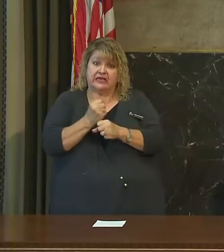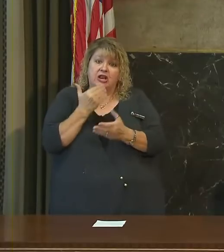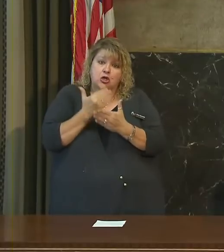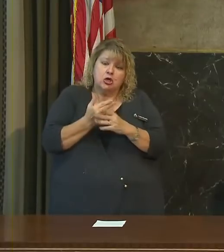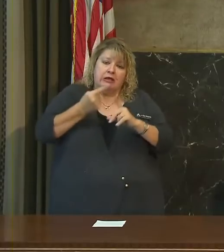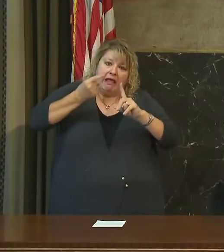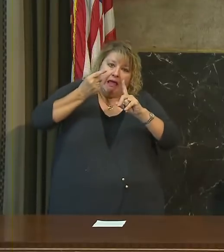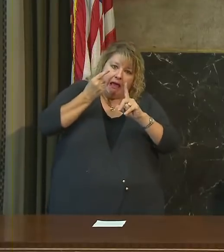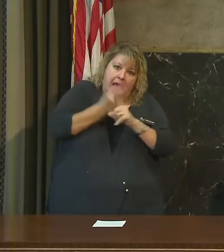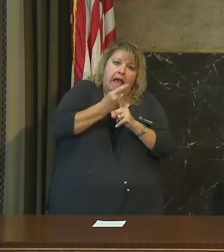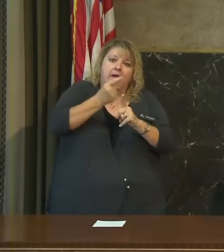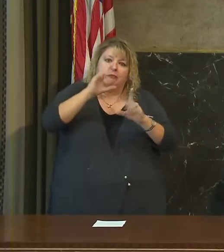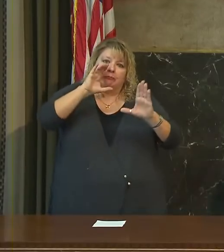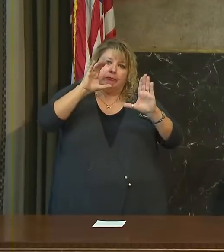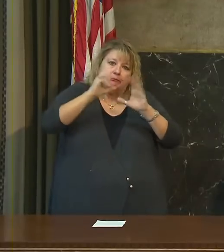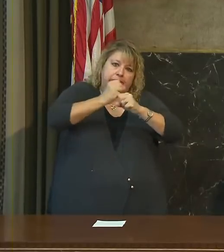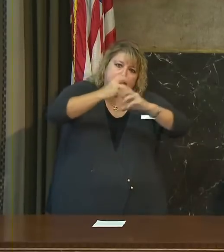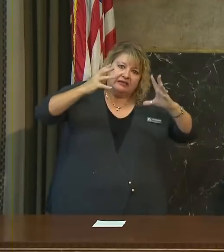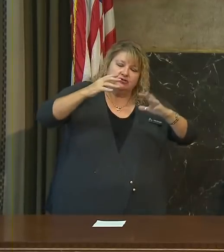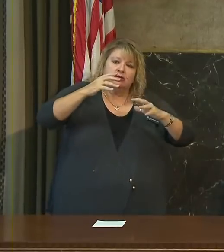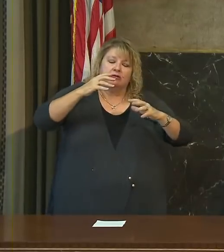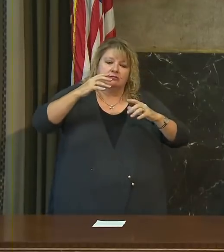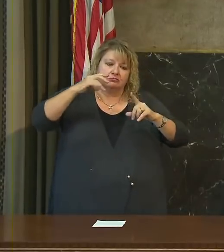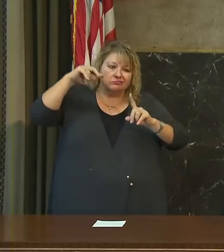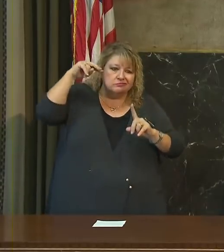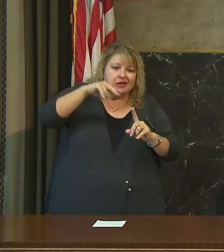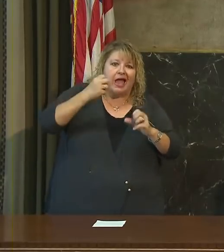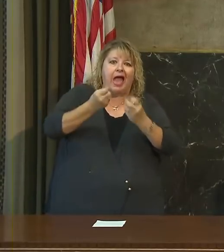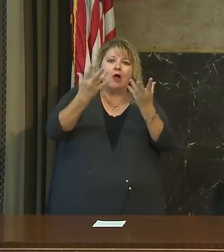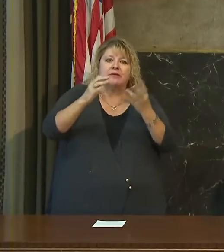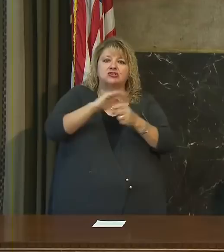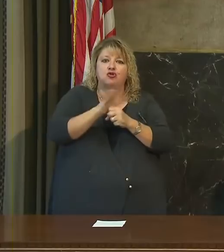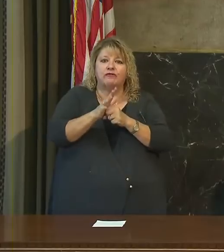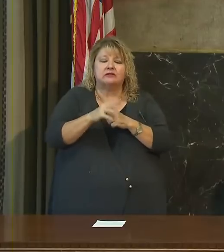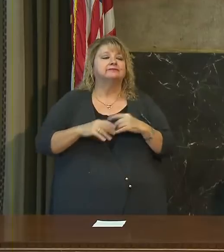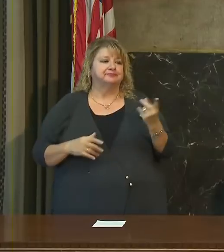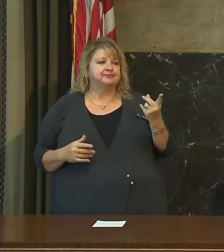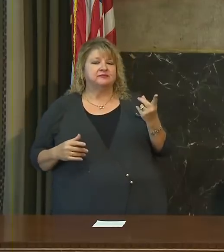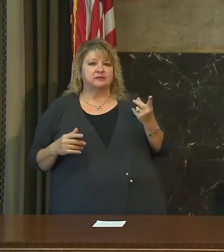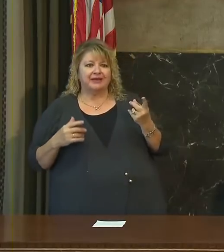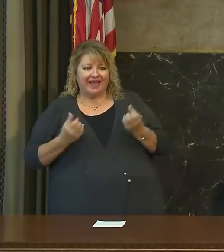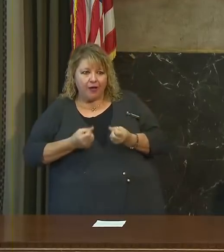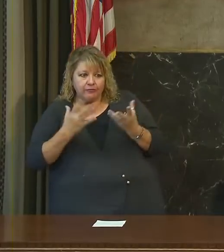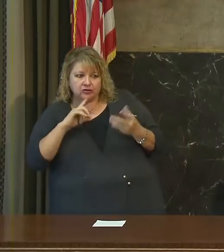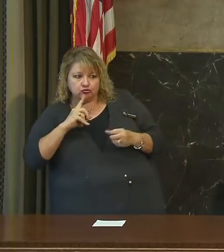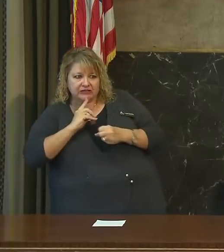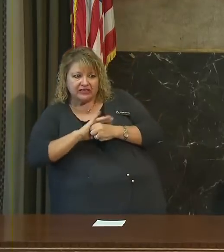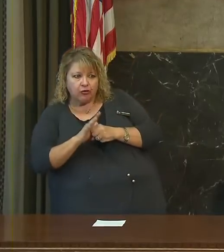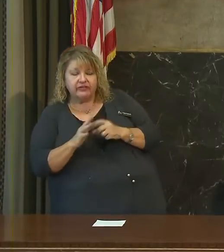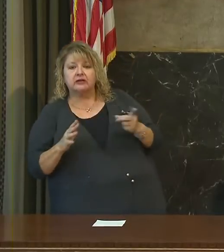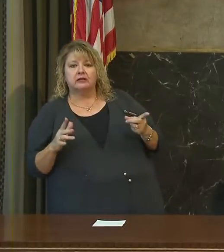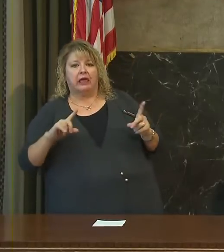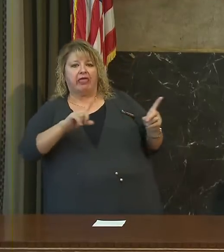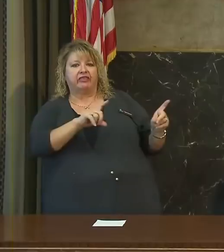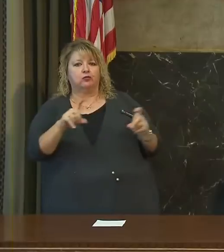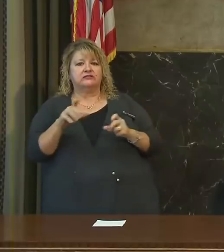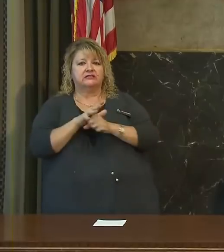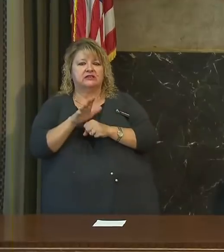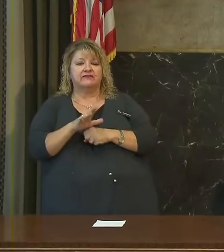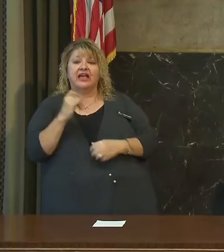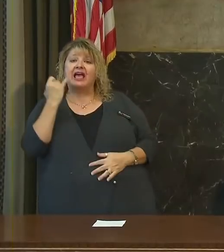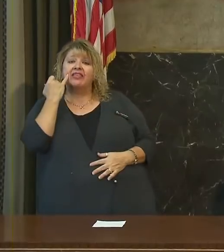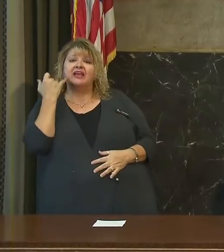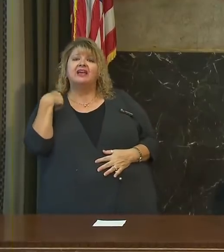accurate picture of how much COVID is out there? I do. We talk about this a lot. It's something that we want to make sure of. I think if we were